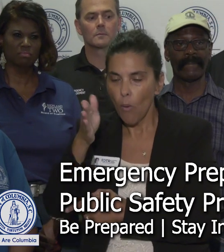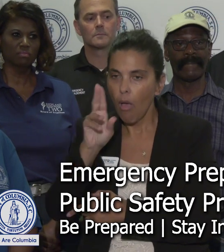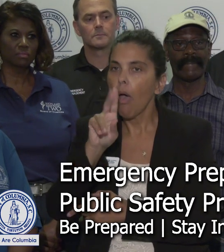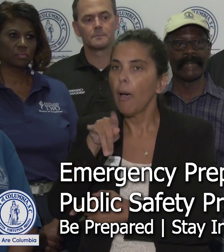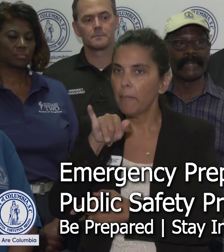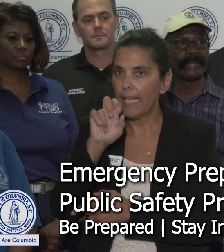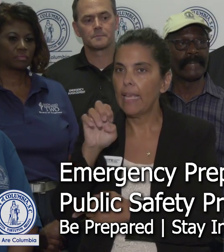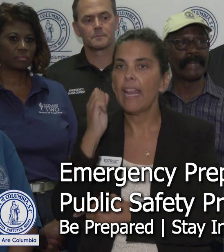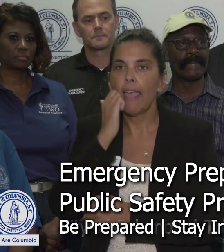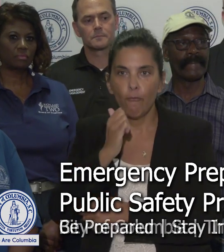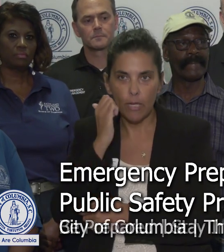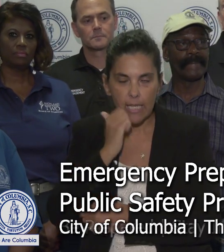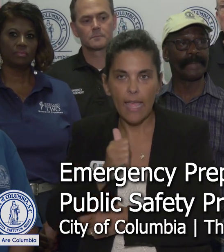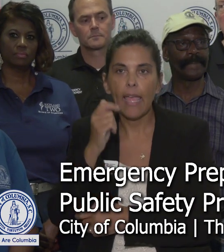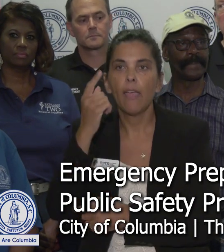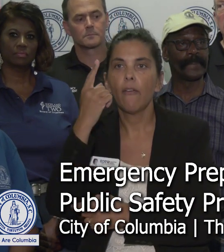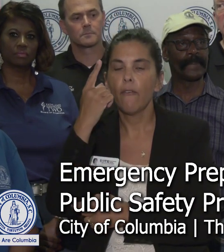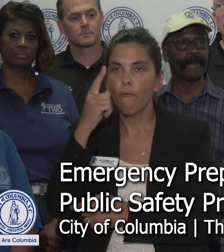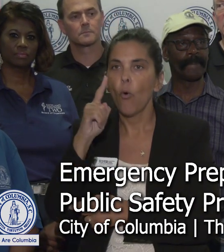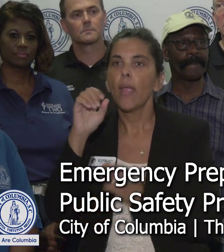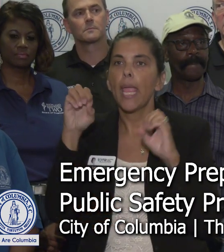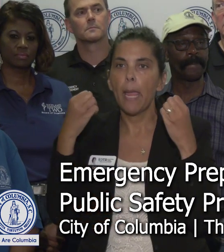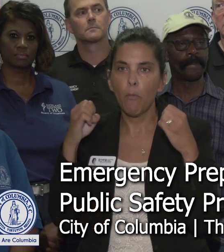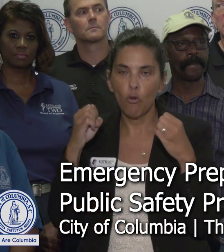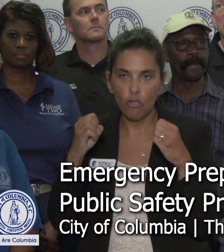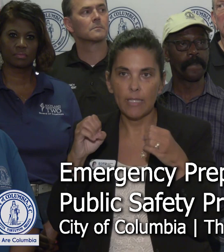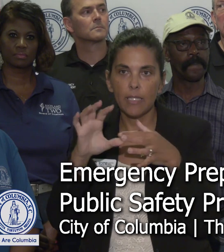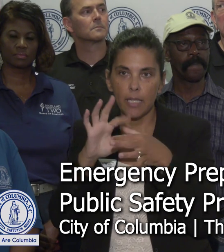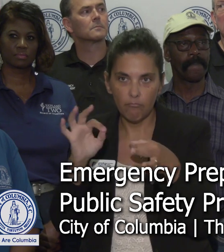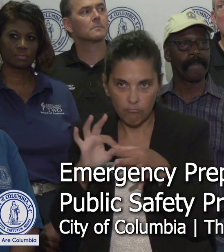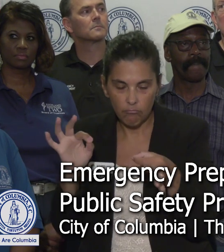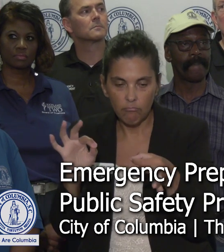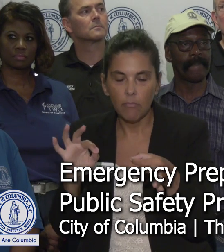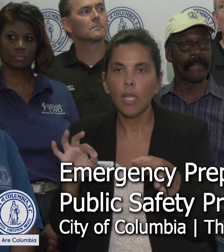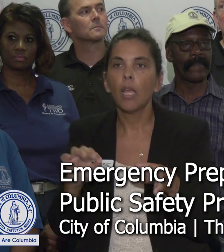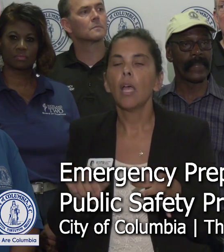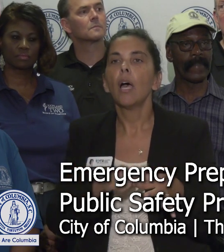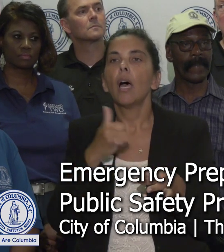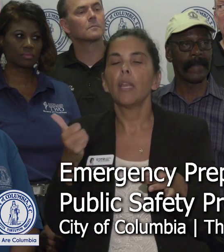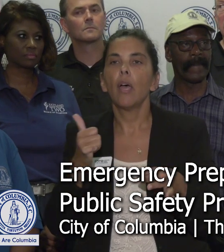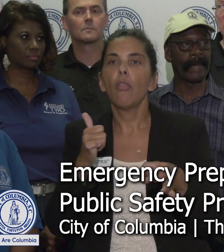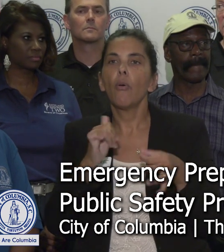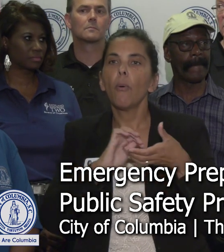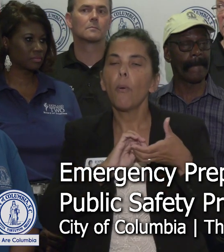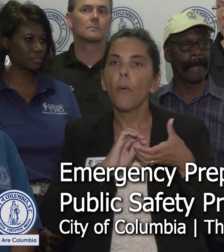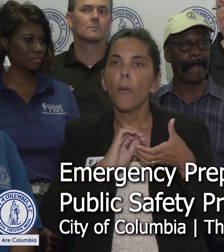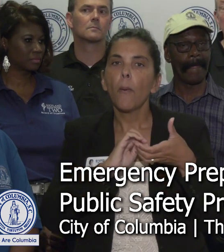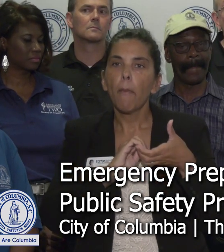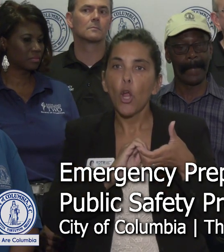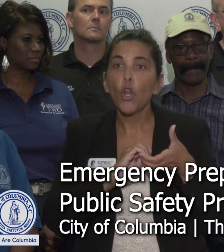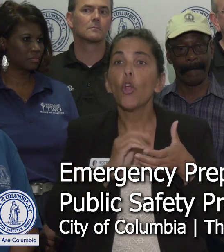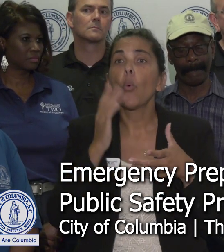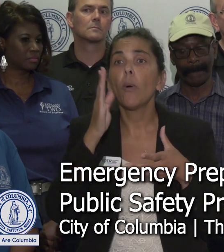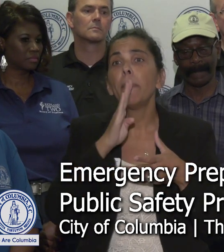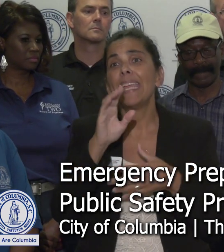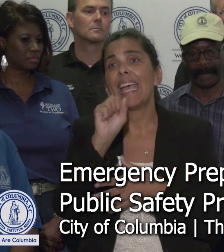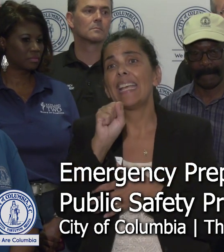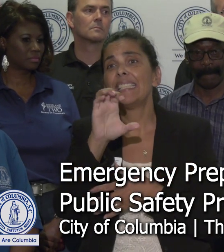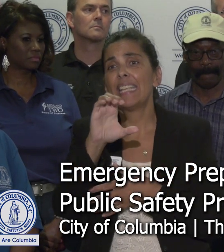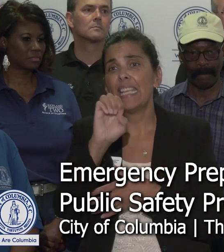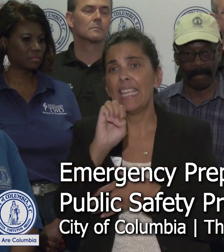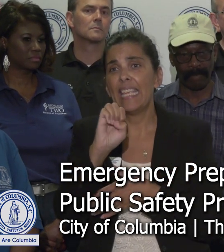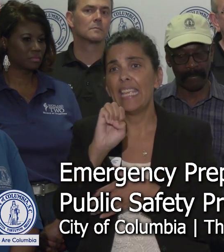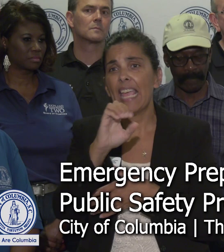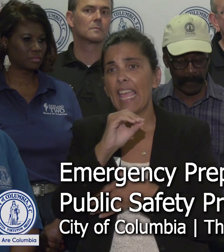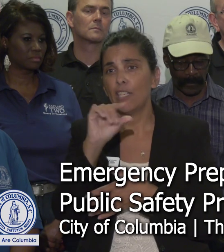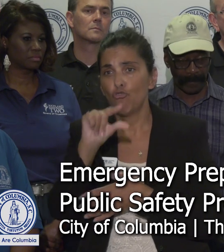have lots of the information in it that we've talked about. Another partner, Mayor Benjamin, would be SCENG, and so all of their